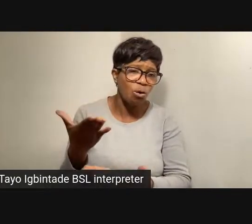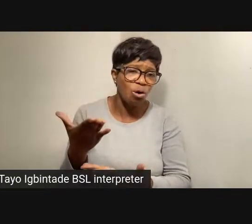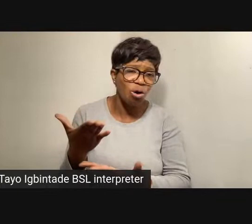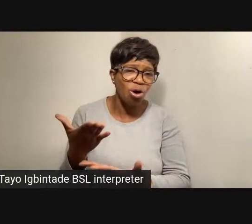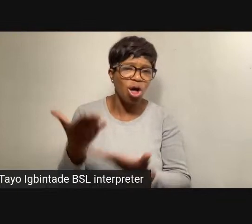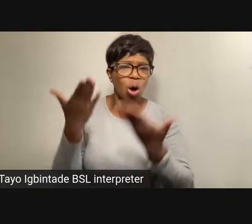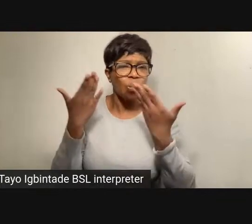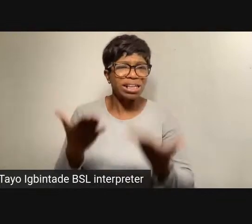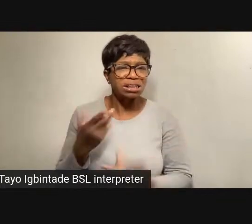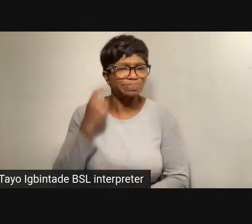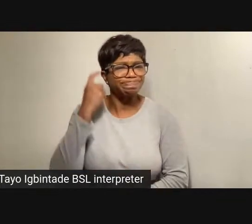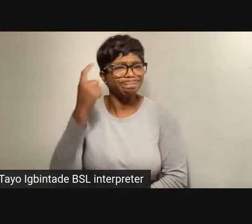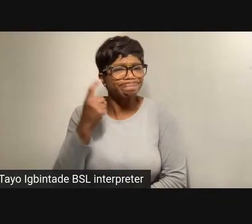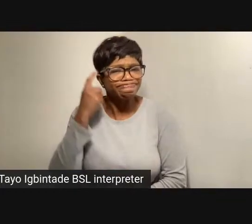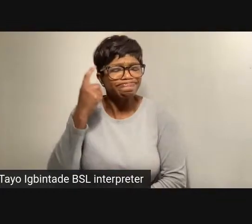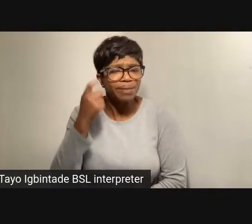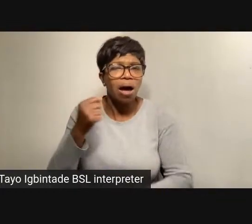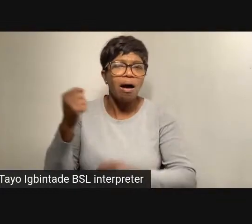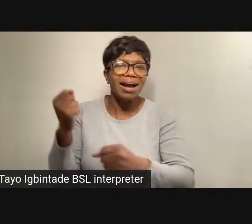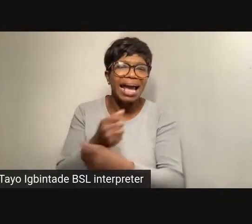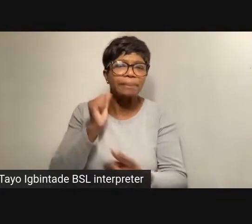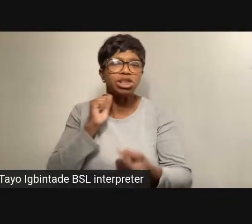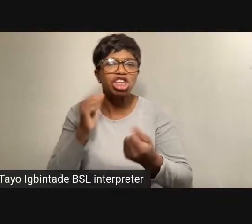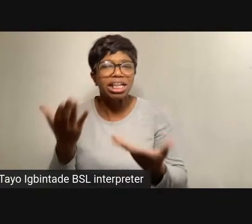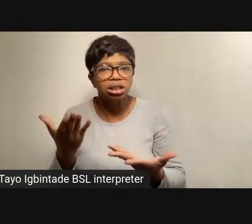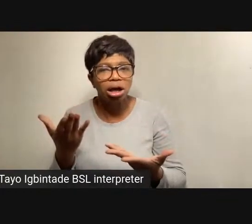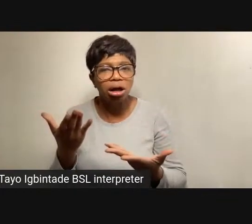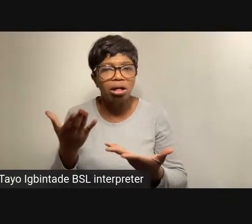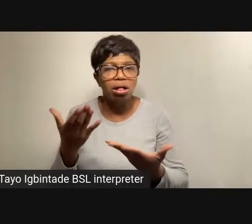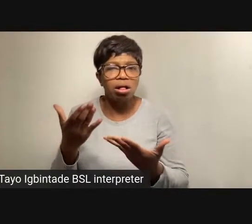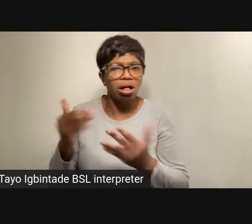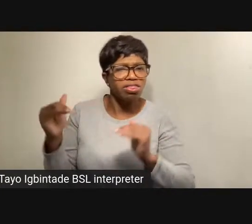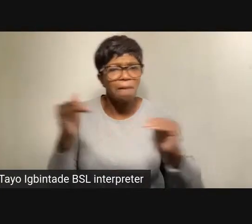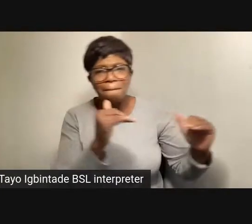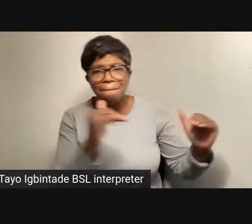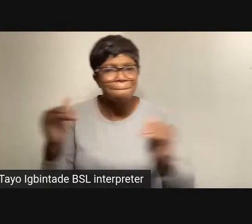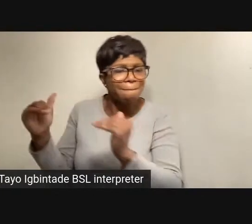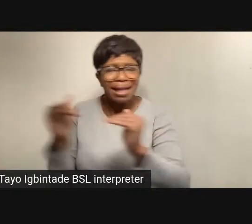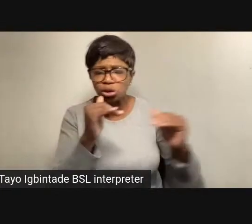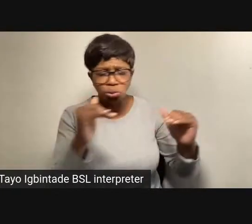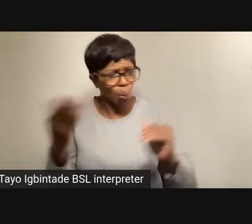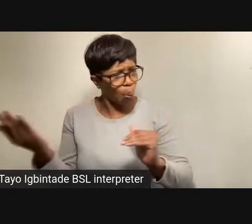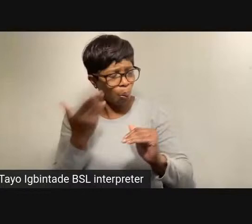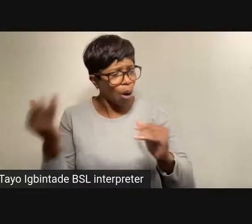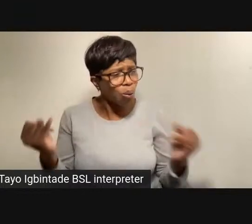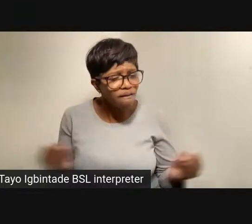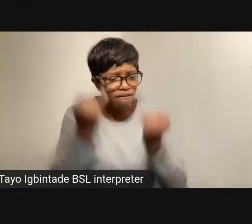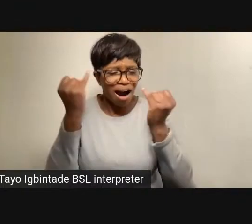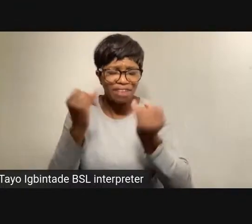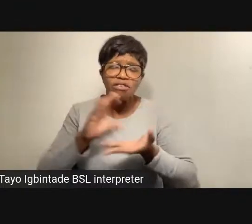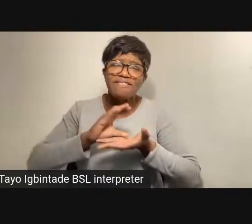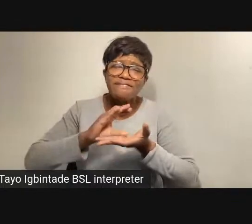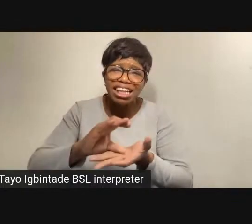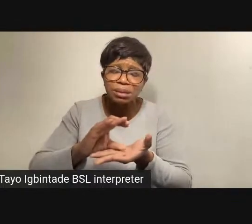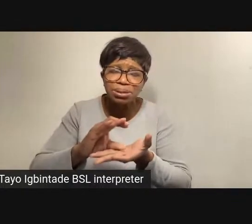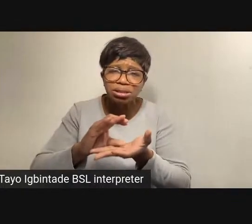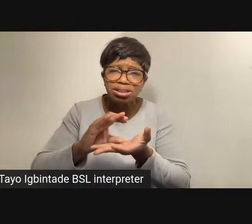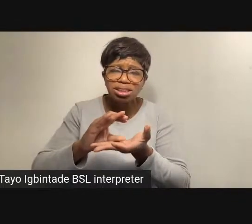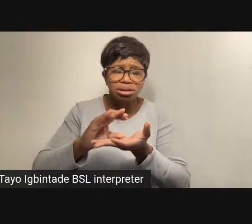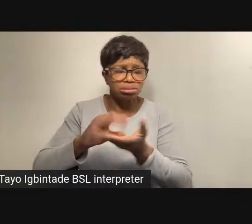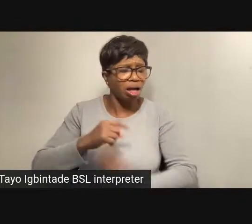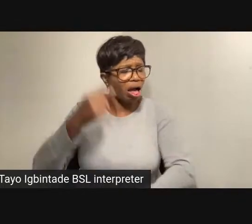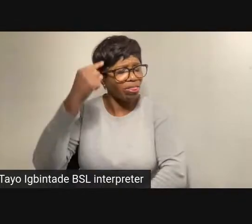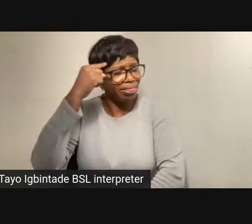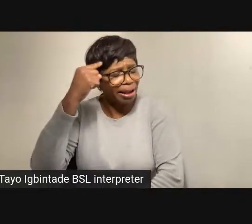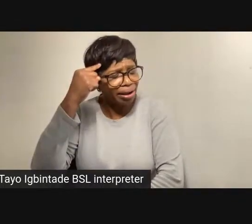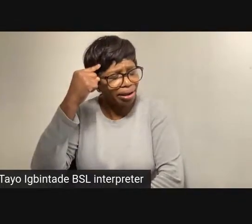game changer. The battleground for our investments, our thinking, our